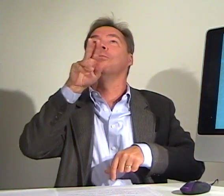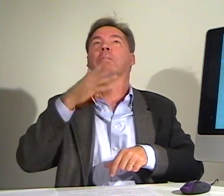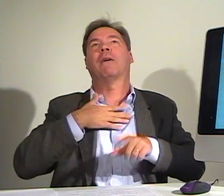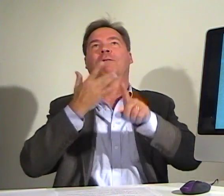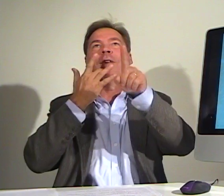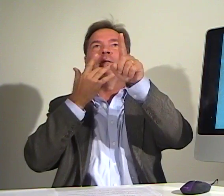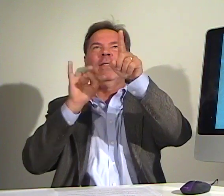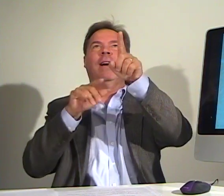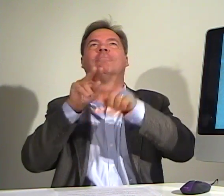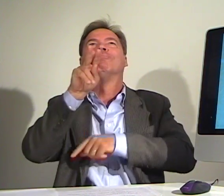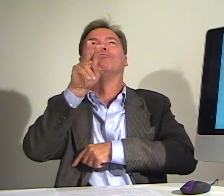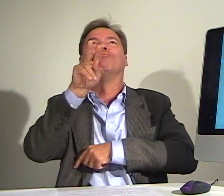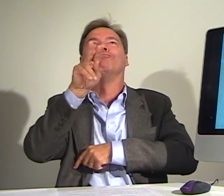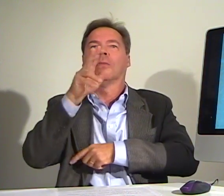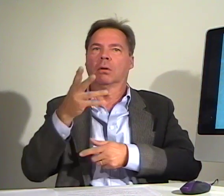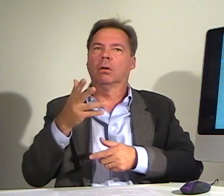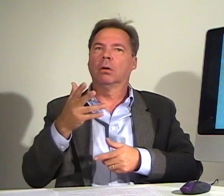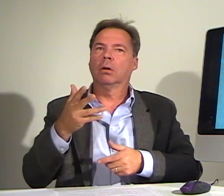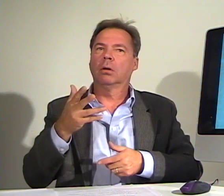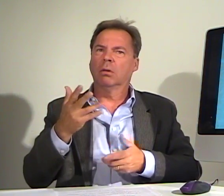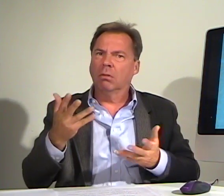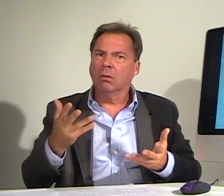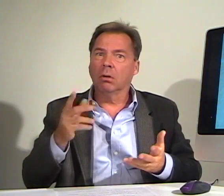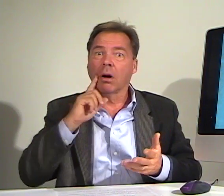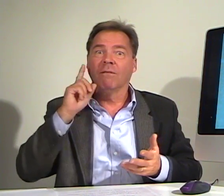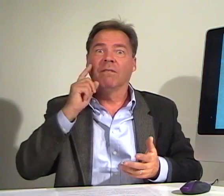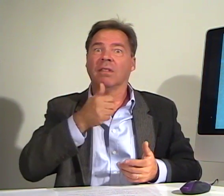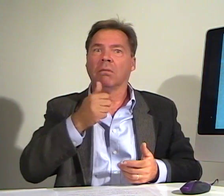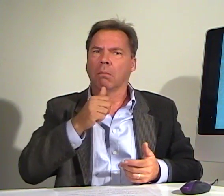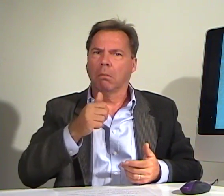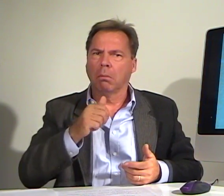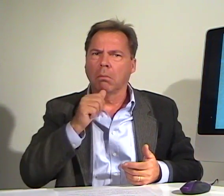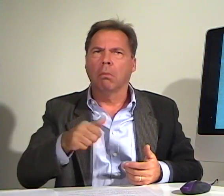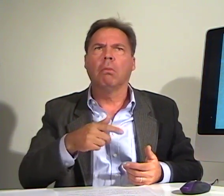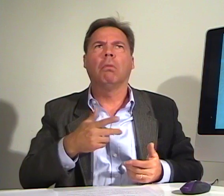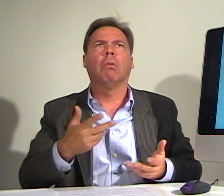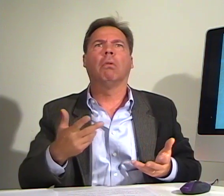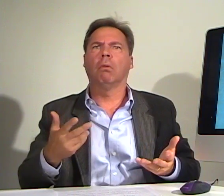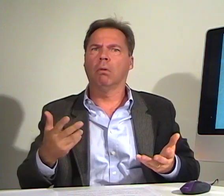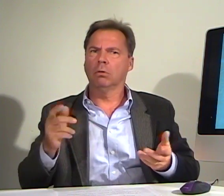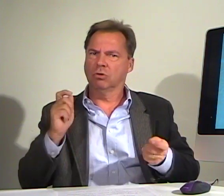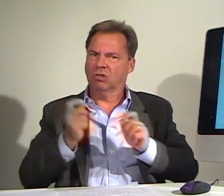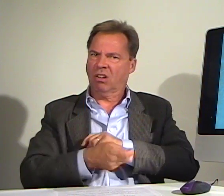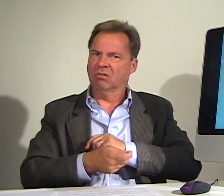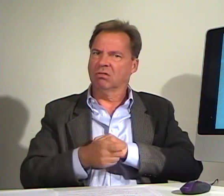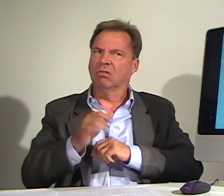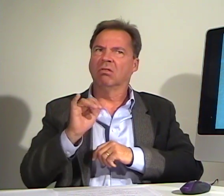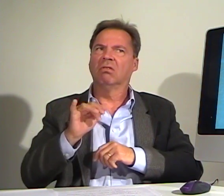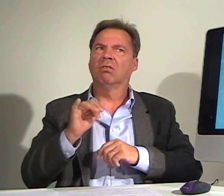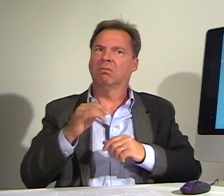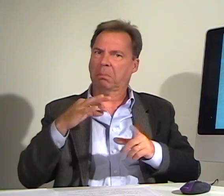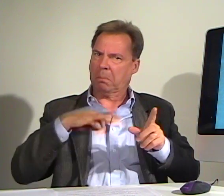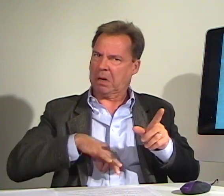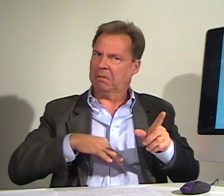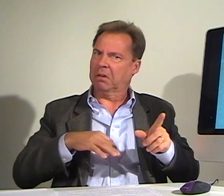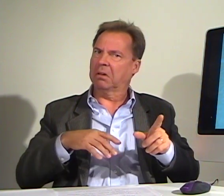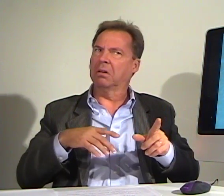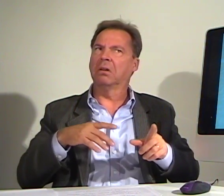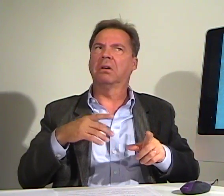who are exercising can go ahead and still read and watch their favorite show. So this is something that benefits those who are